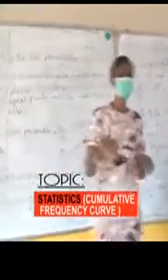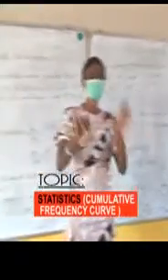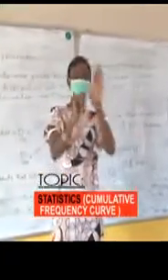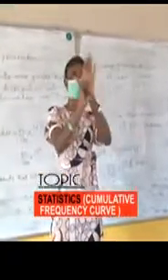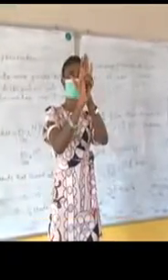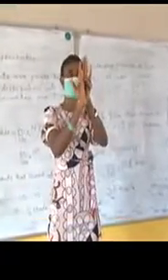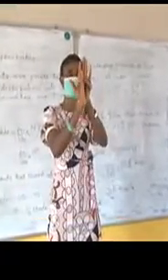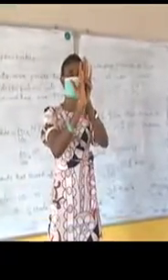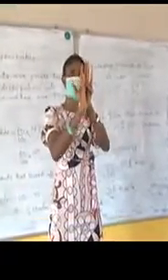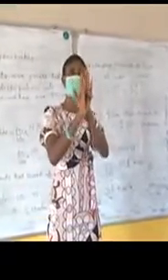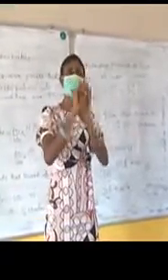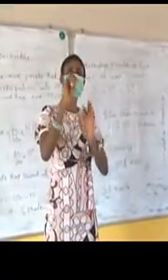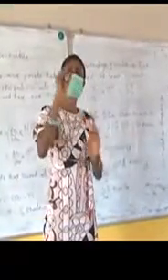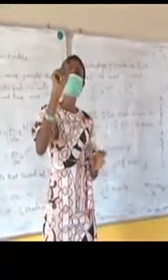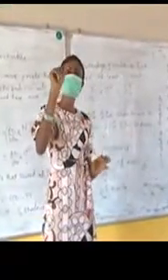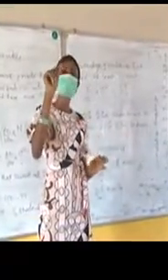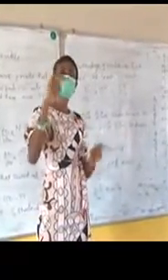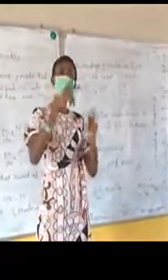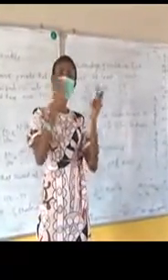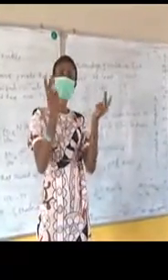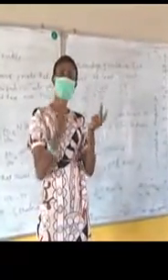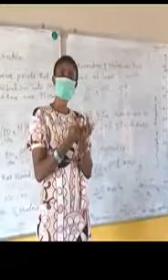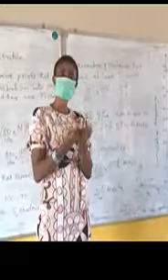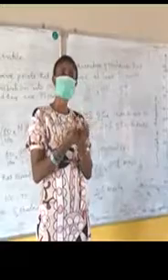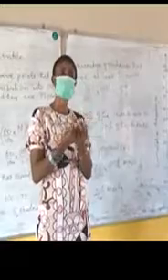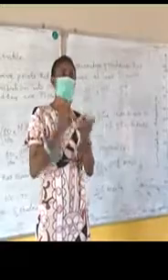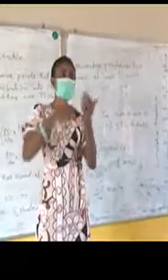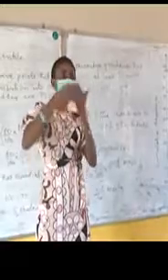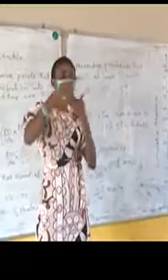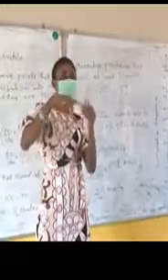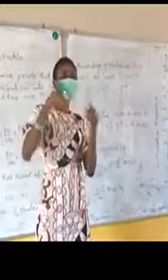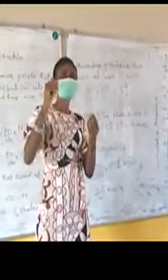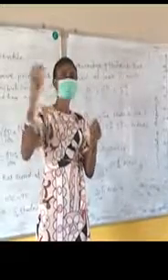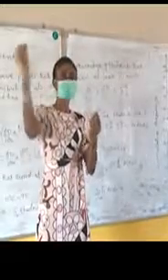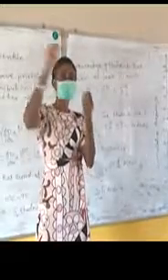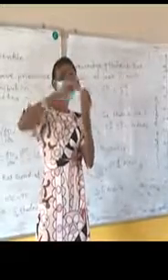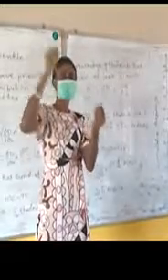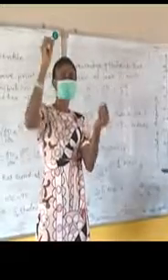Identify 20th position along the cumulative frequency axis.